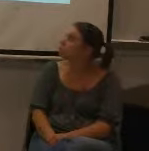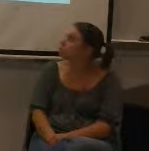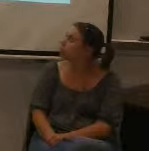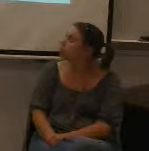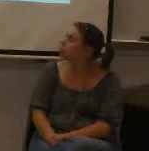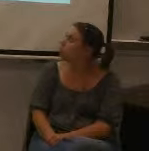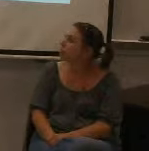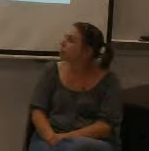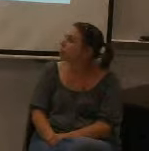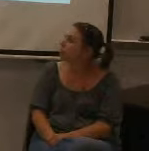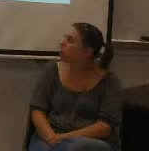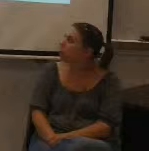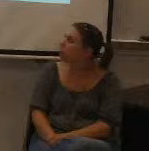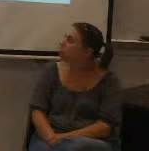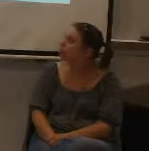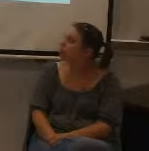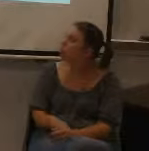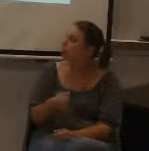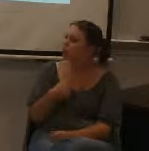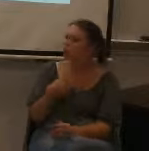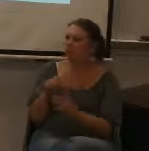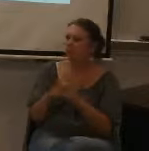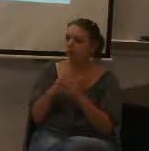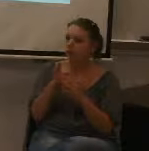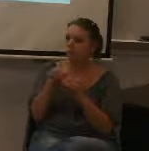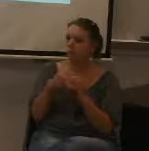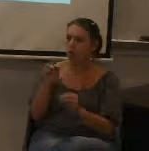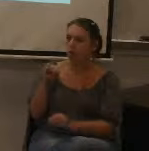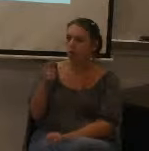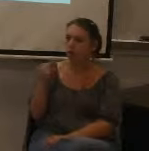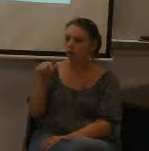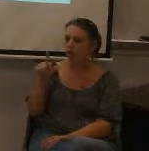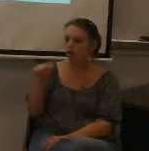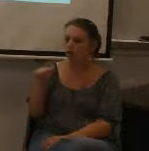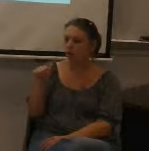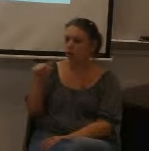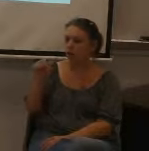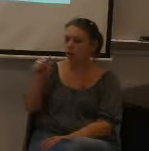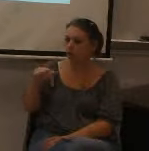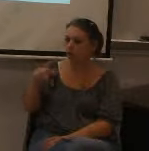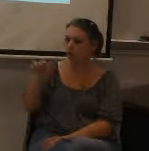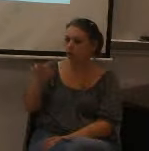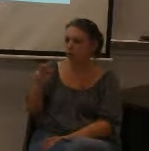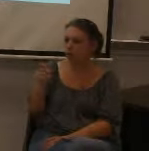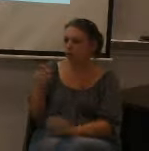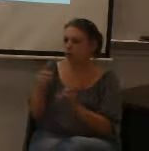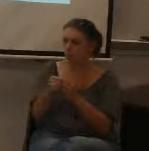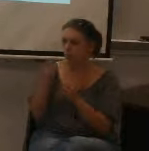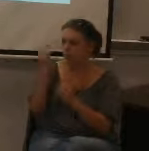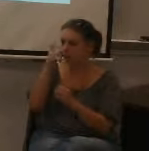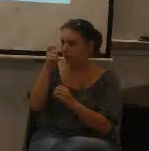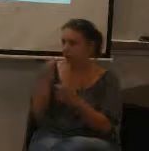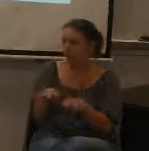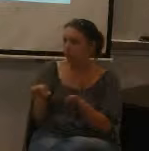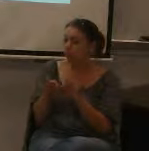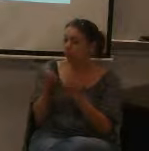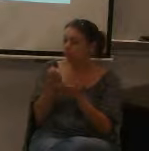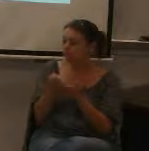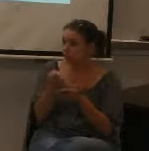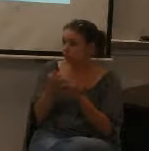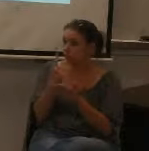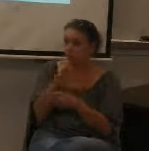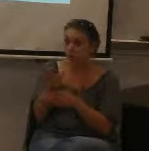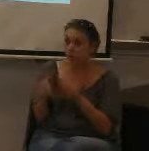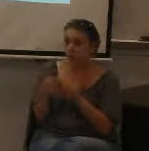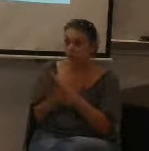Different residence time. So I'm going to go into the Ogallala aquifer a little bit more because it's important economically into the